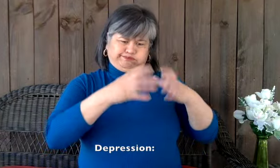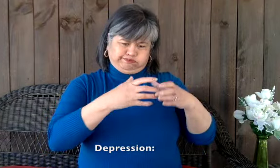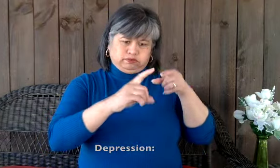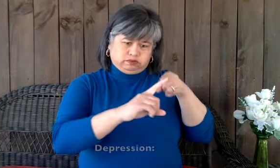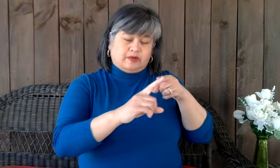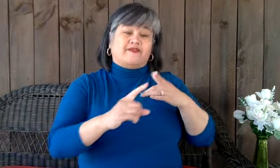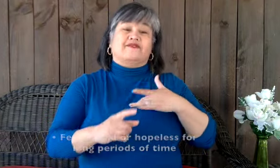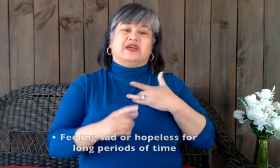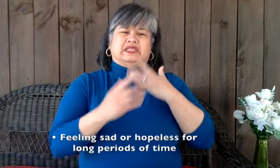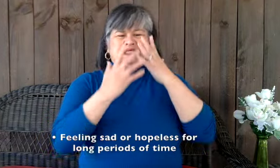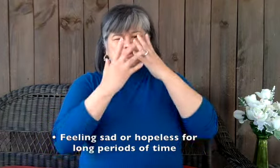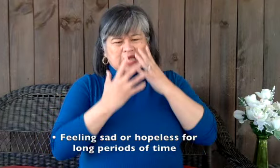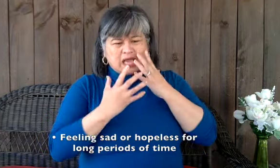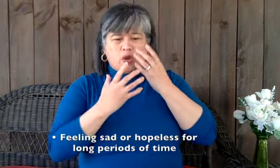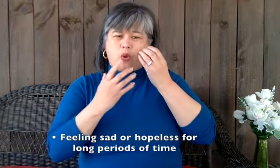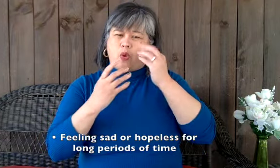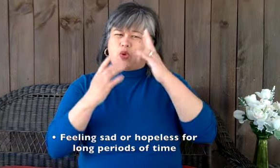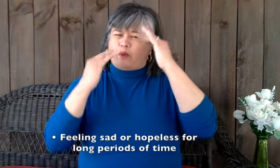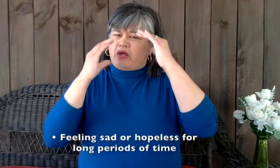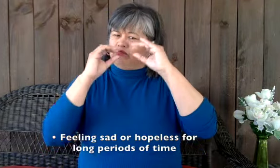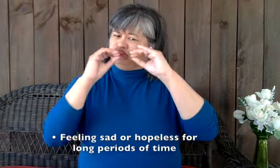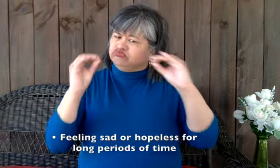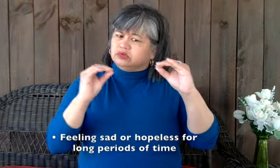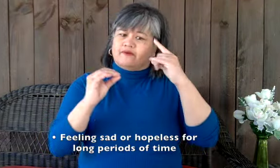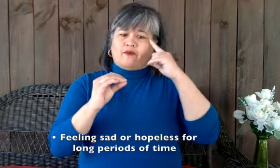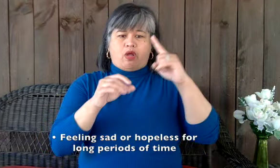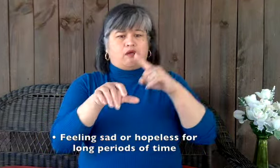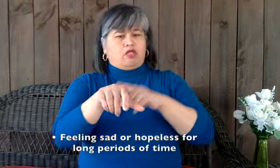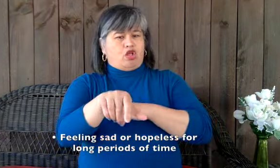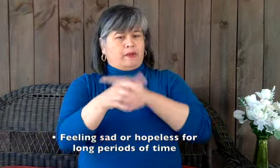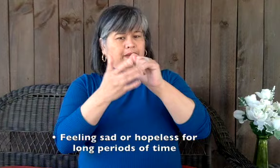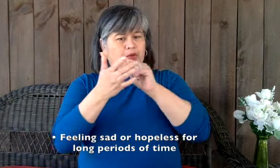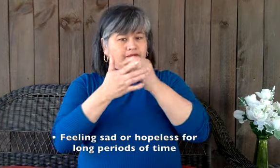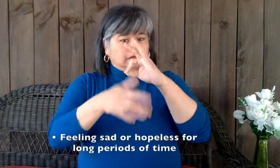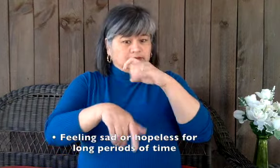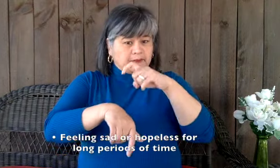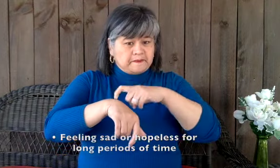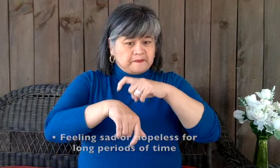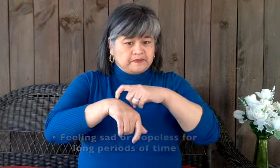depression, feeling sad or hopeless for long periods of time,